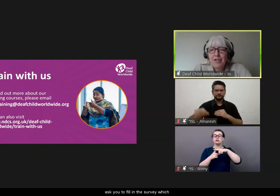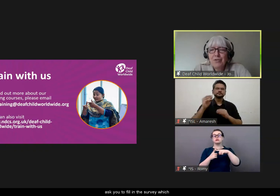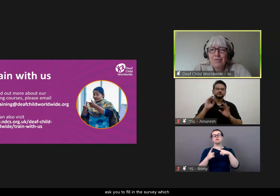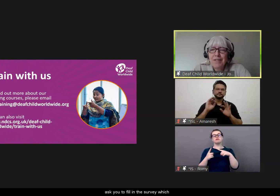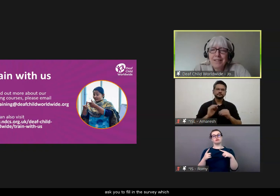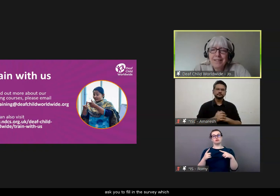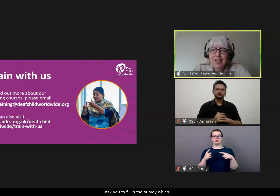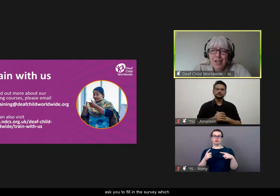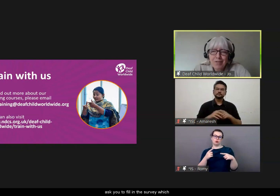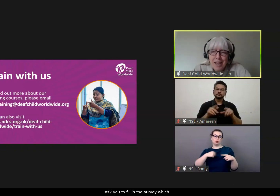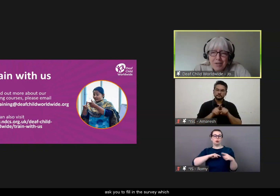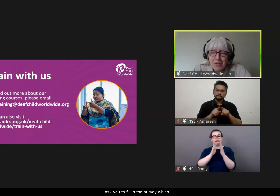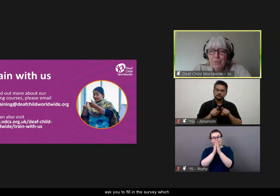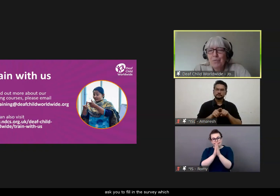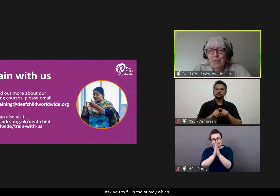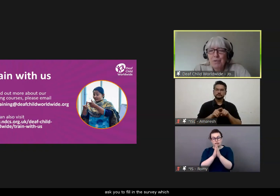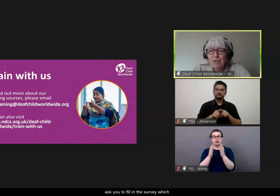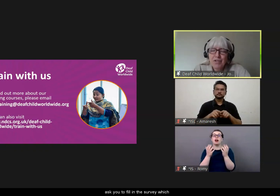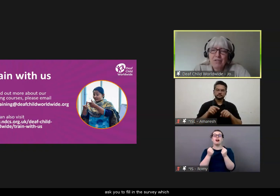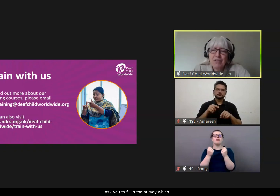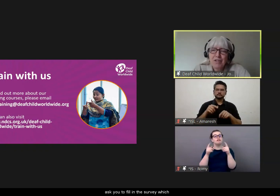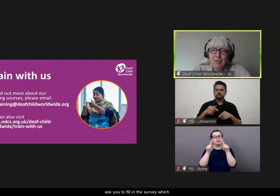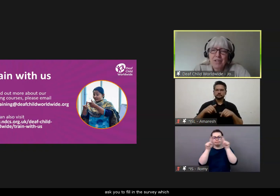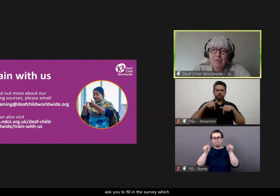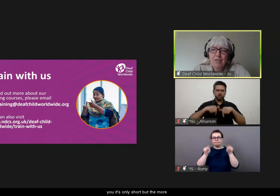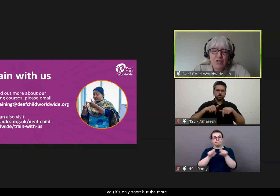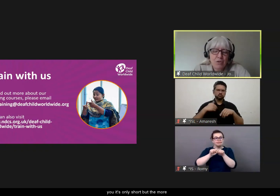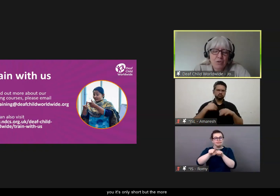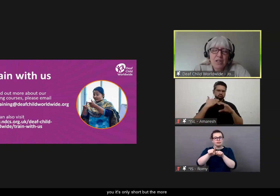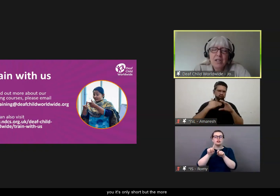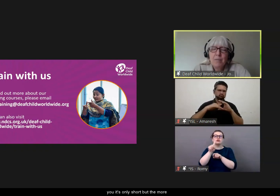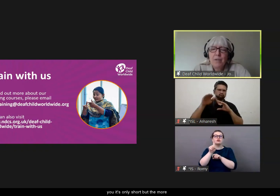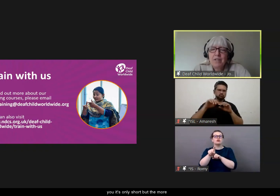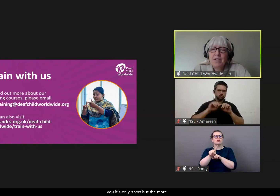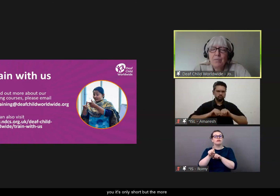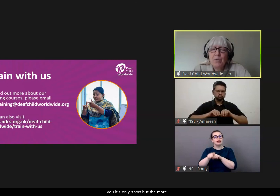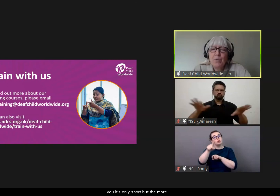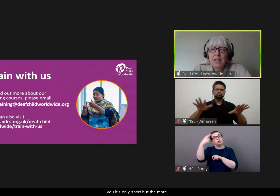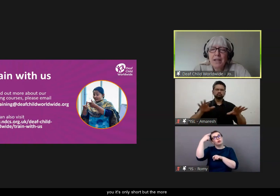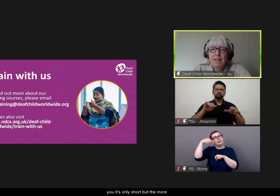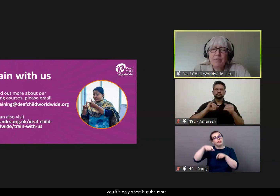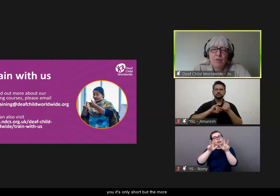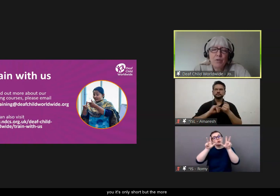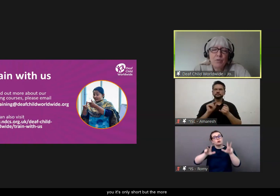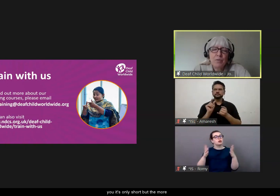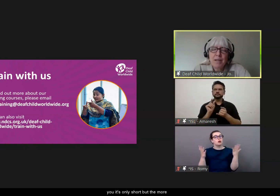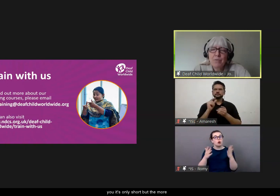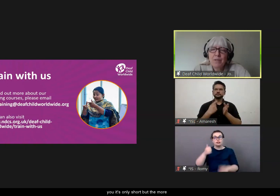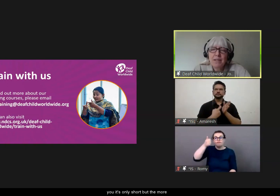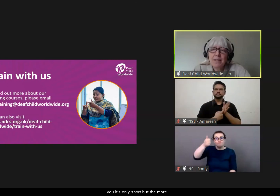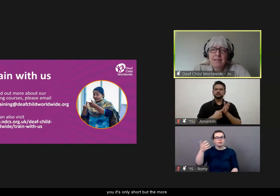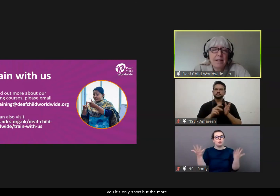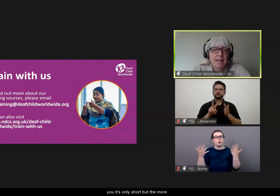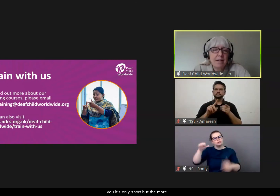ask you to fill in the survey, which we will also send you. It's only short, but the more we hear from you, the better